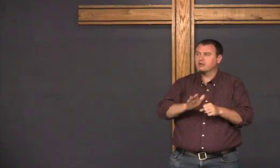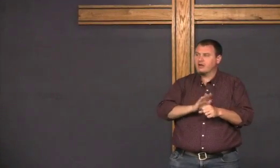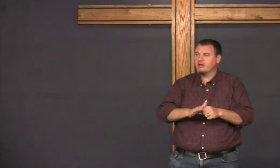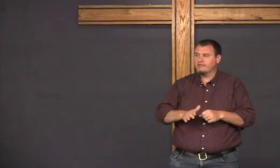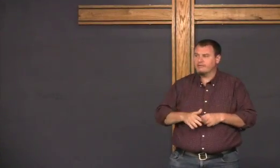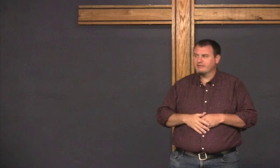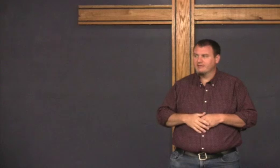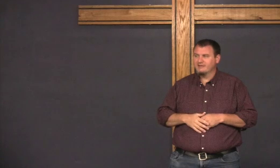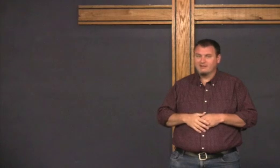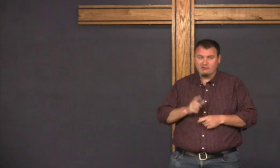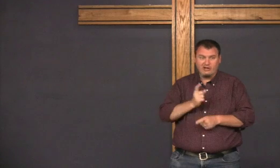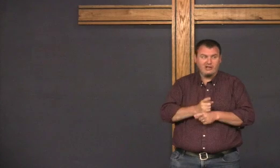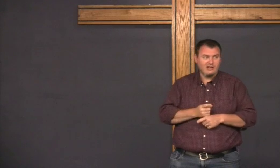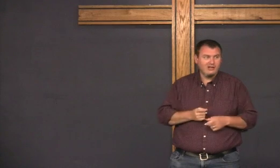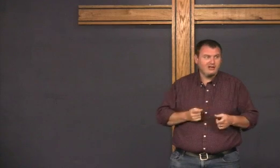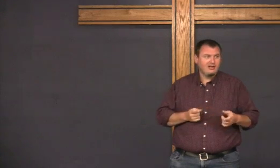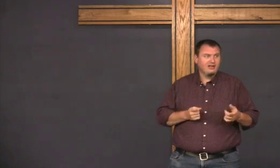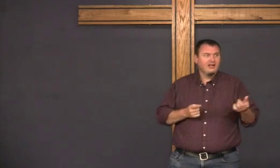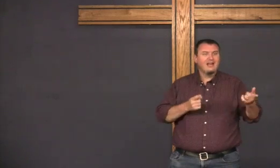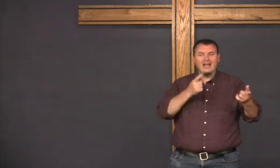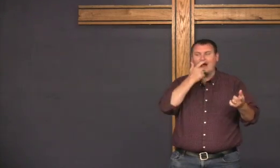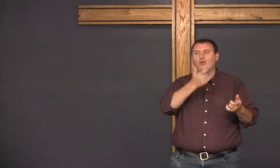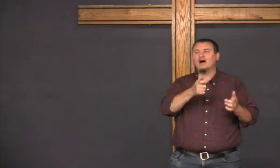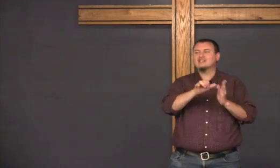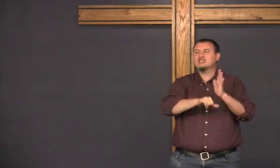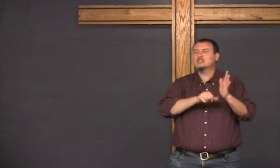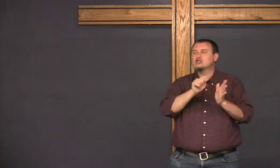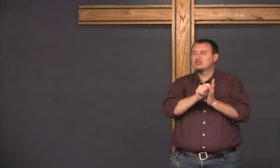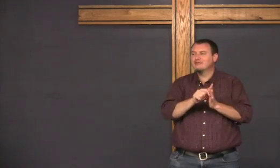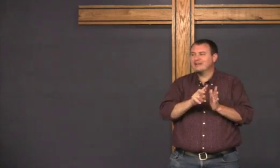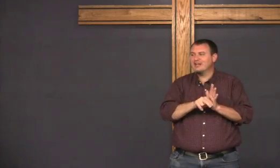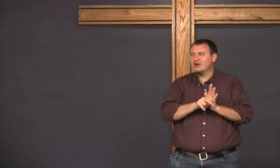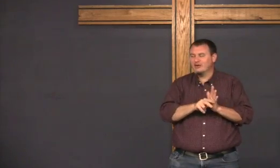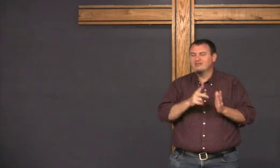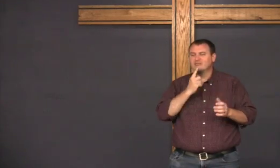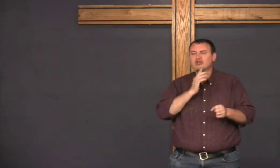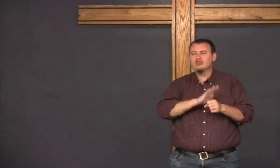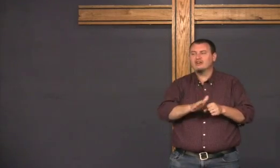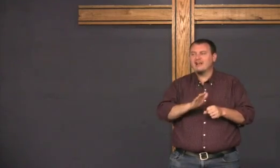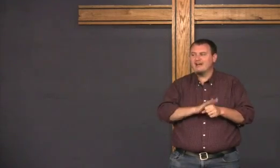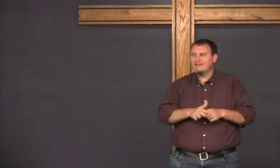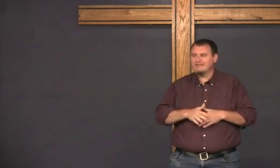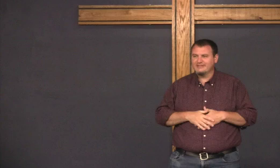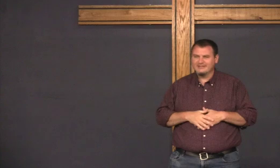enough. Right? I watched a YouTube video. Good enough.